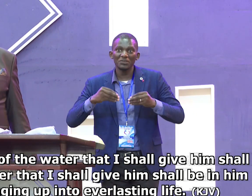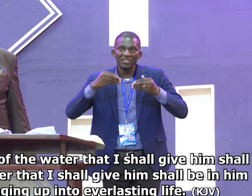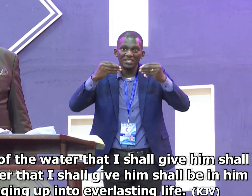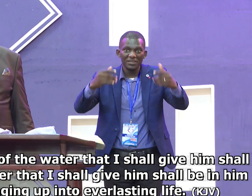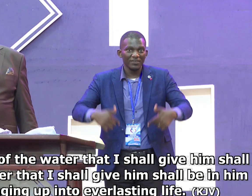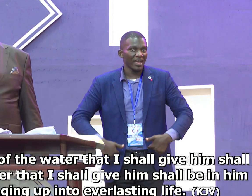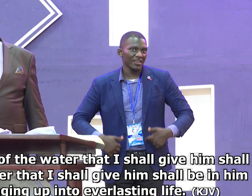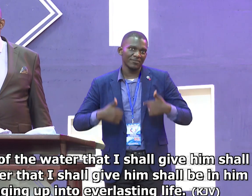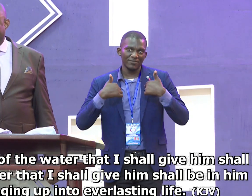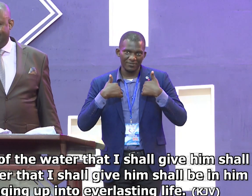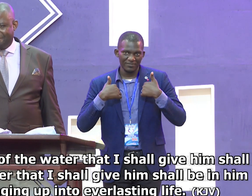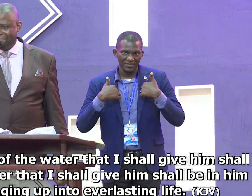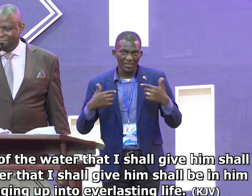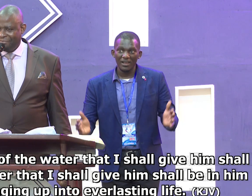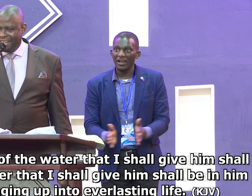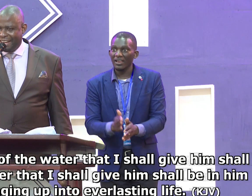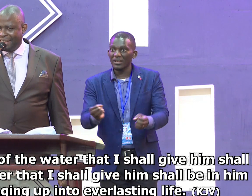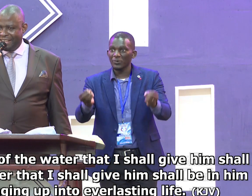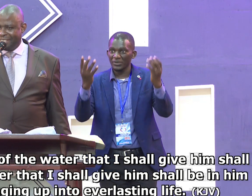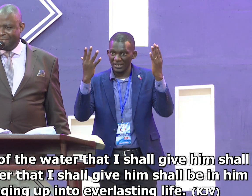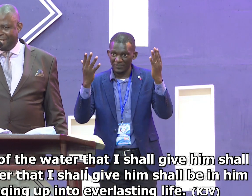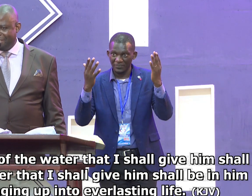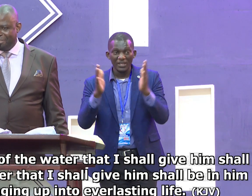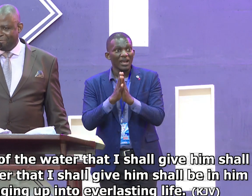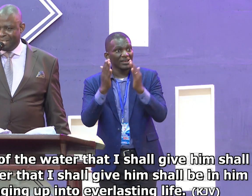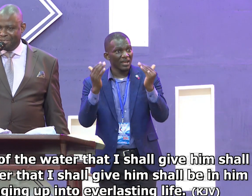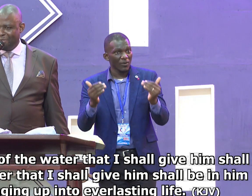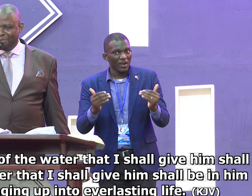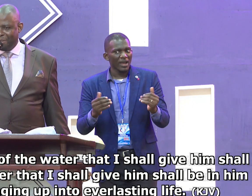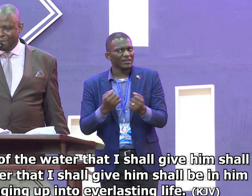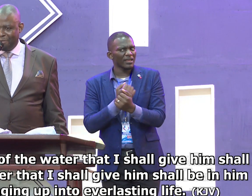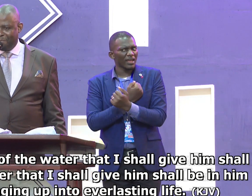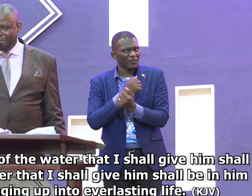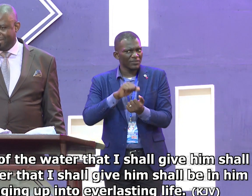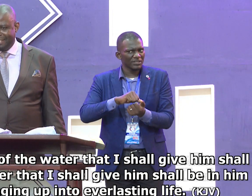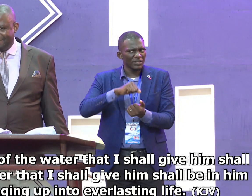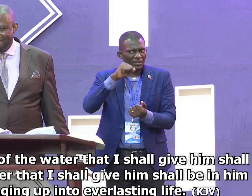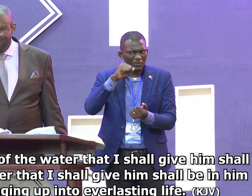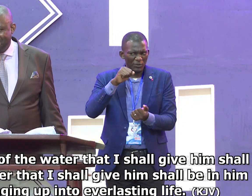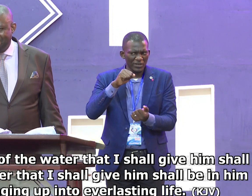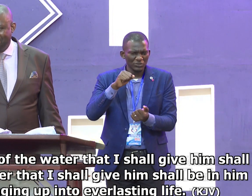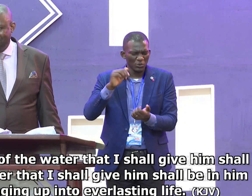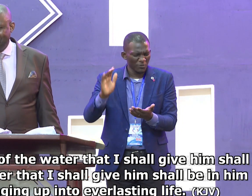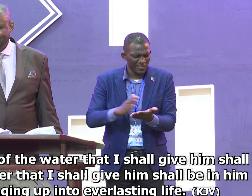life. Hallelujah. Amen. And I like the revelation of that song, whoever composed it.